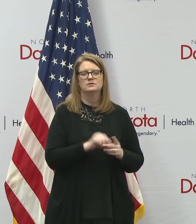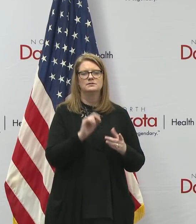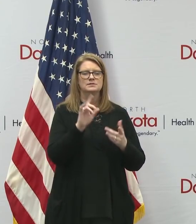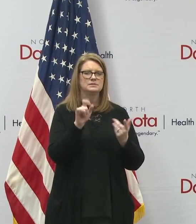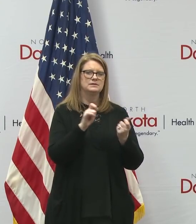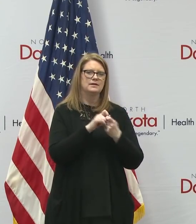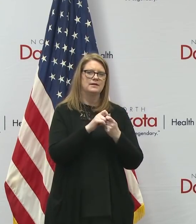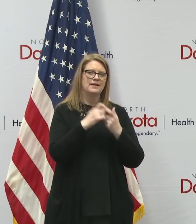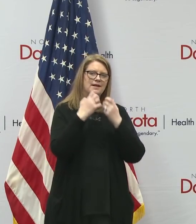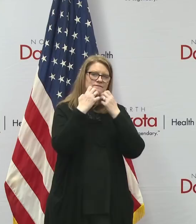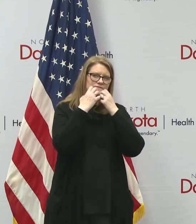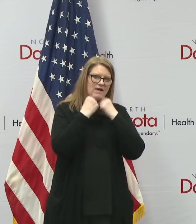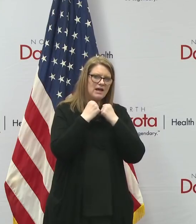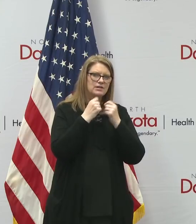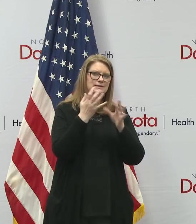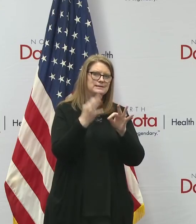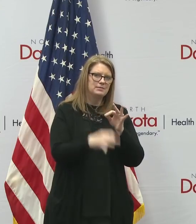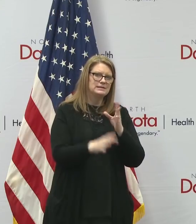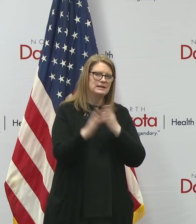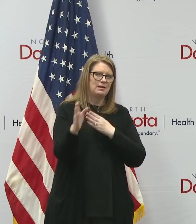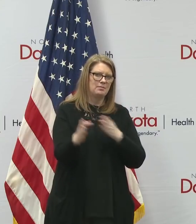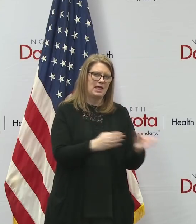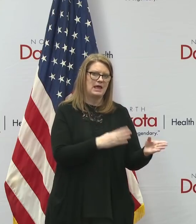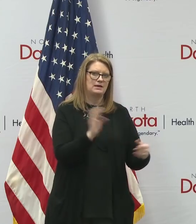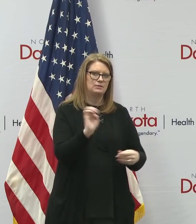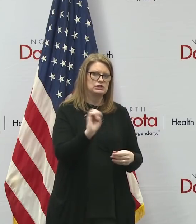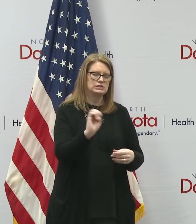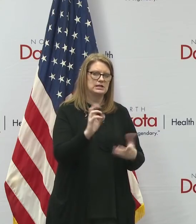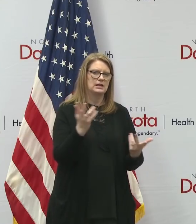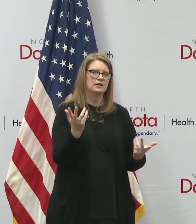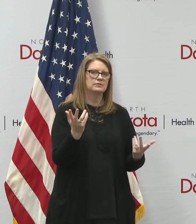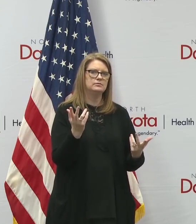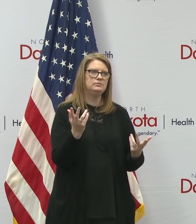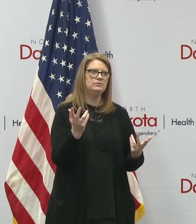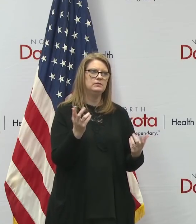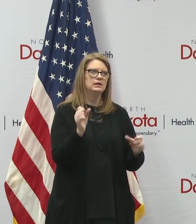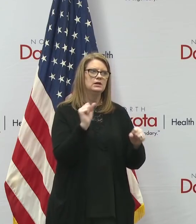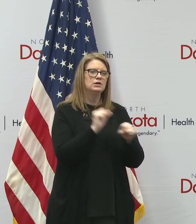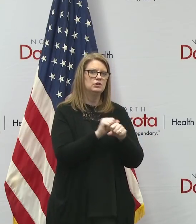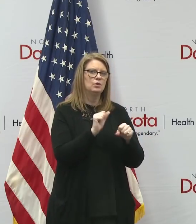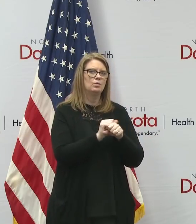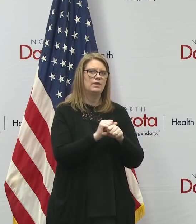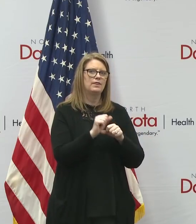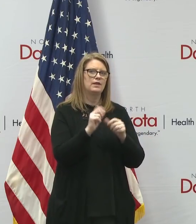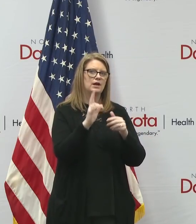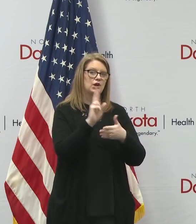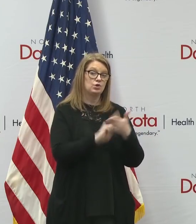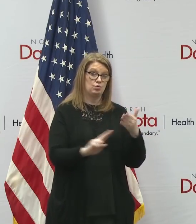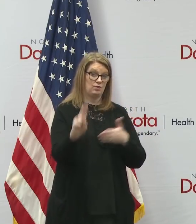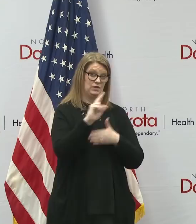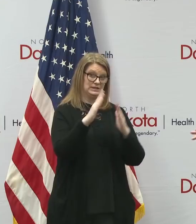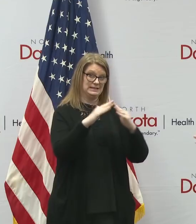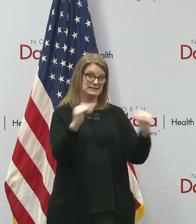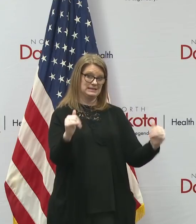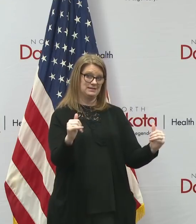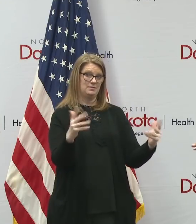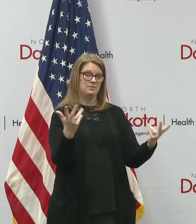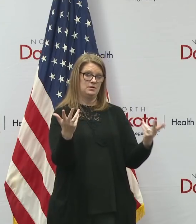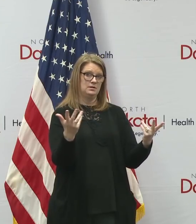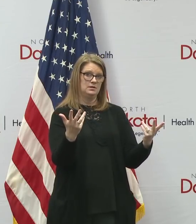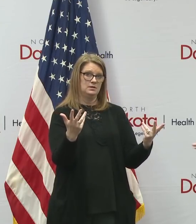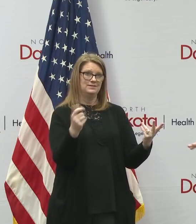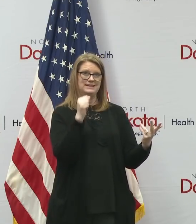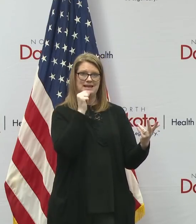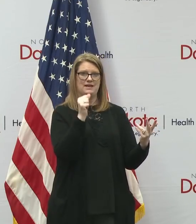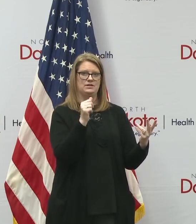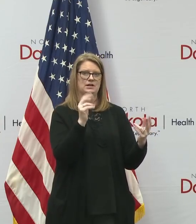simplicity in a plan in an emergency. So being able to work with the university system so we didn't have to negotiate